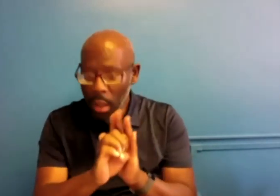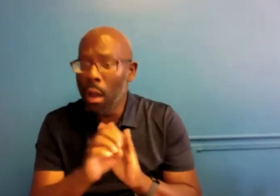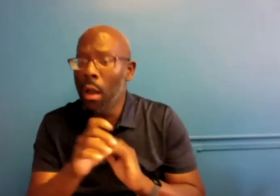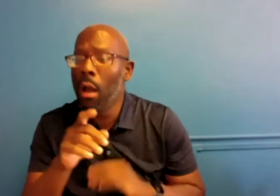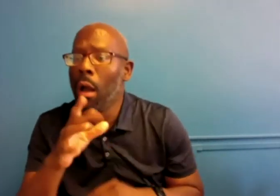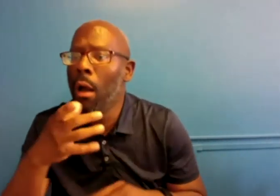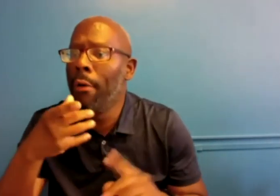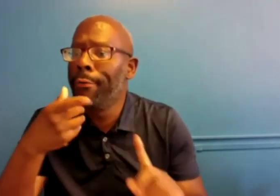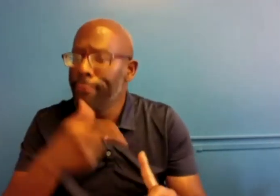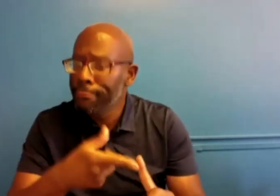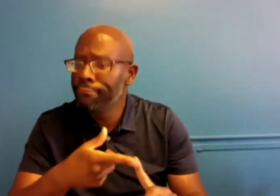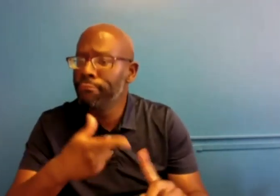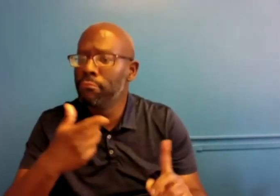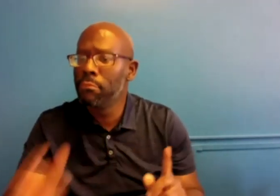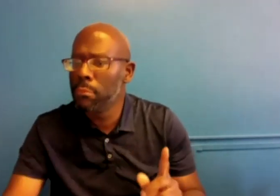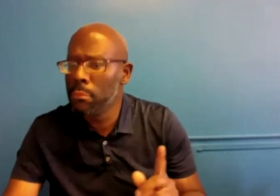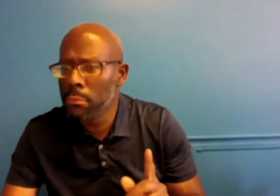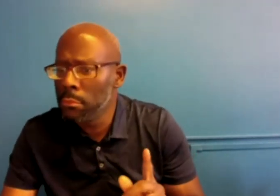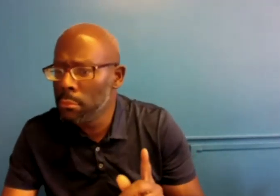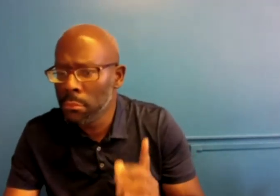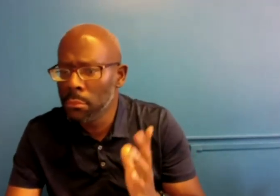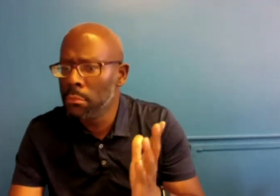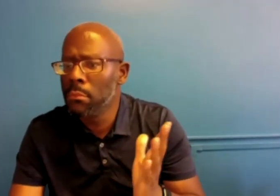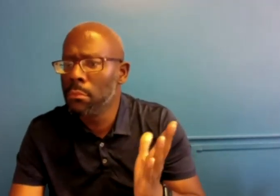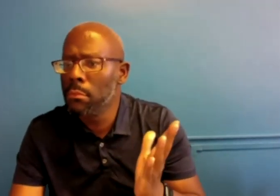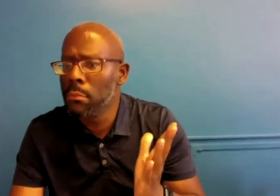Our first question is from Yvonne Black.